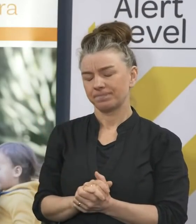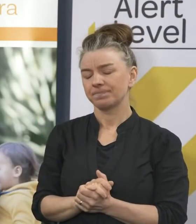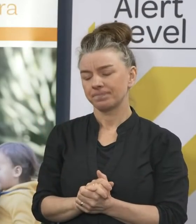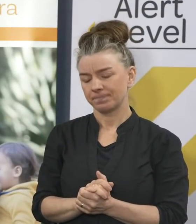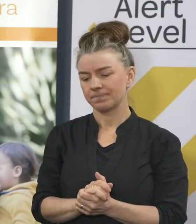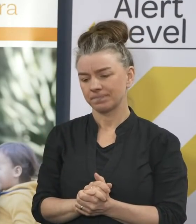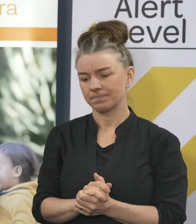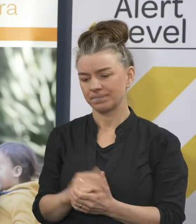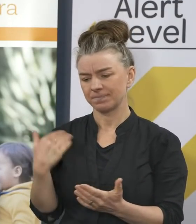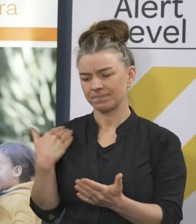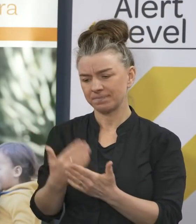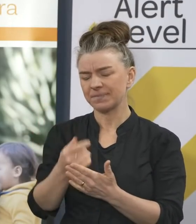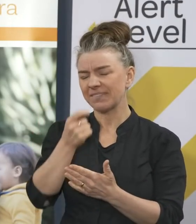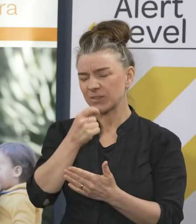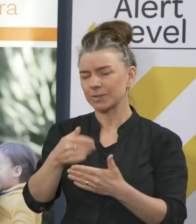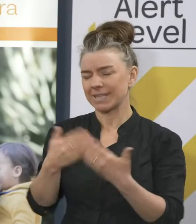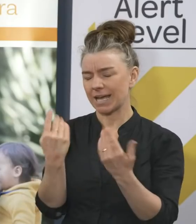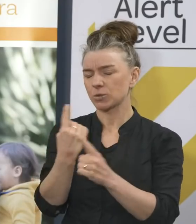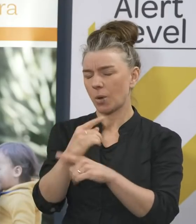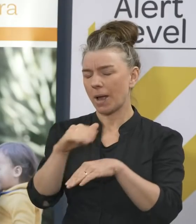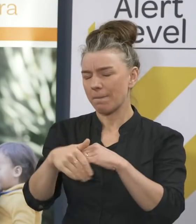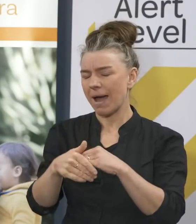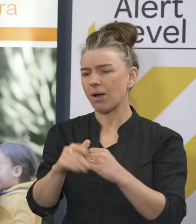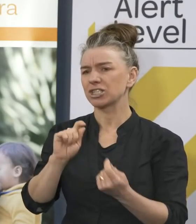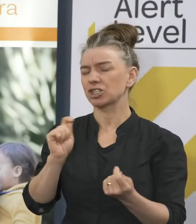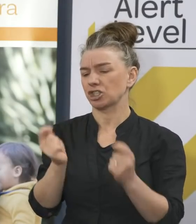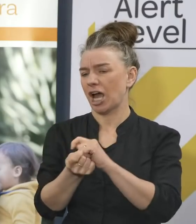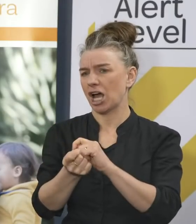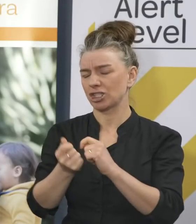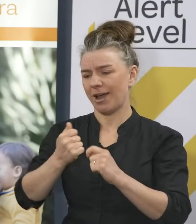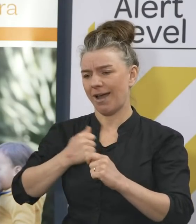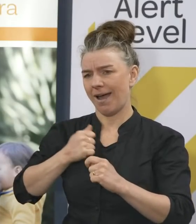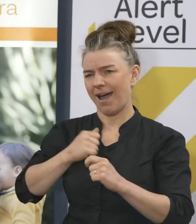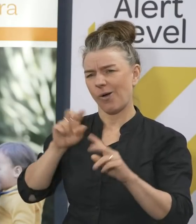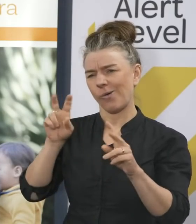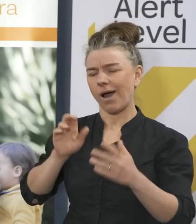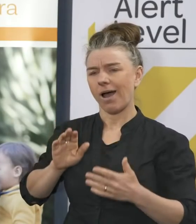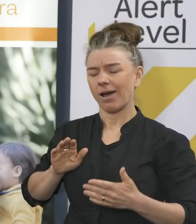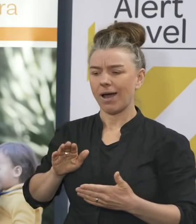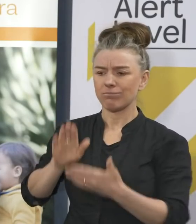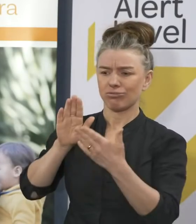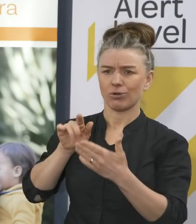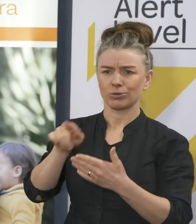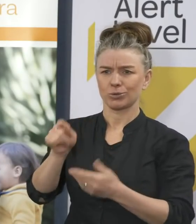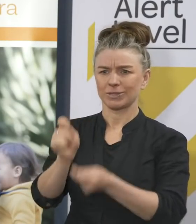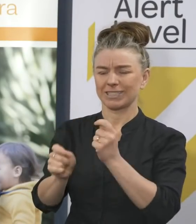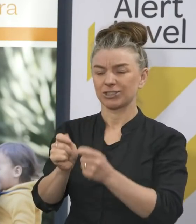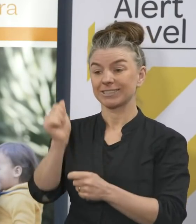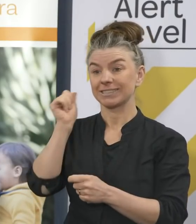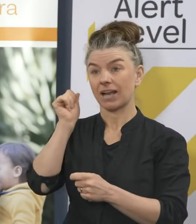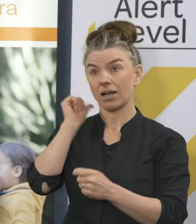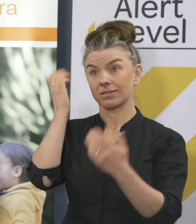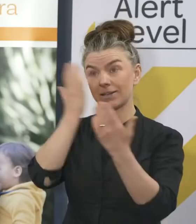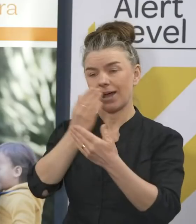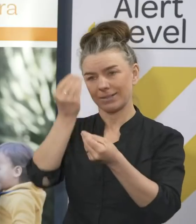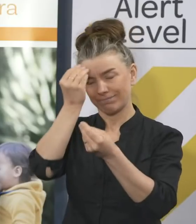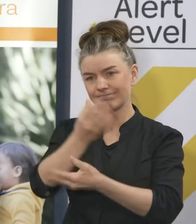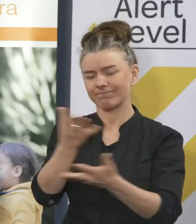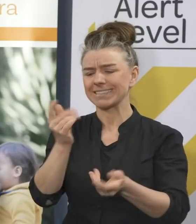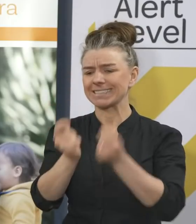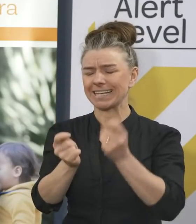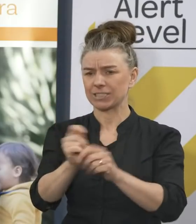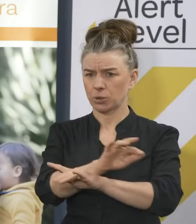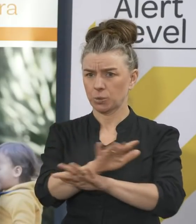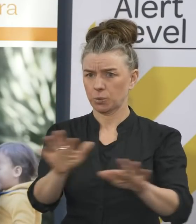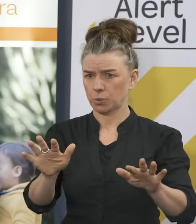to testing over the last few days. I've talked about that. So yesterday evening we released an updated case definition alongside